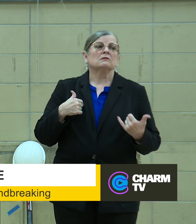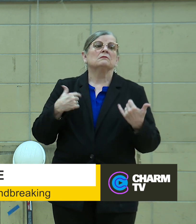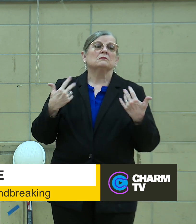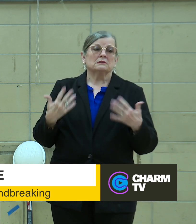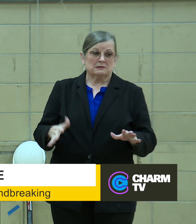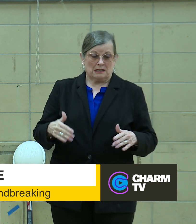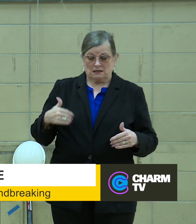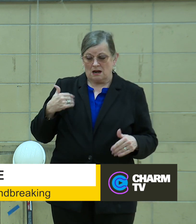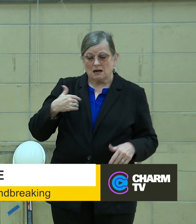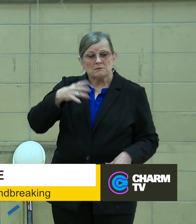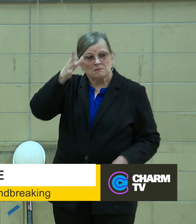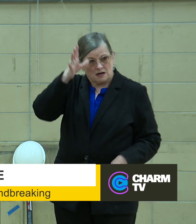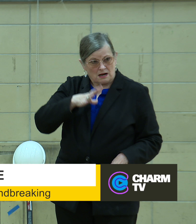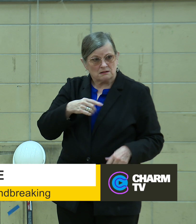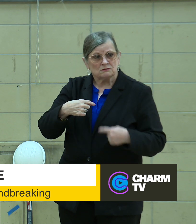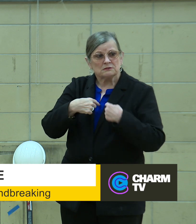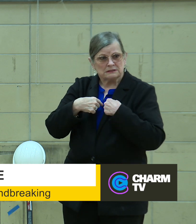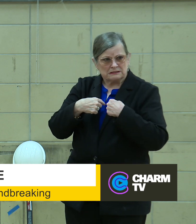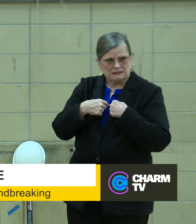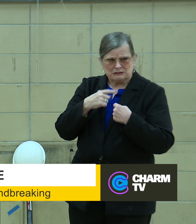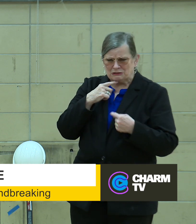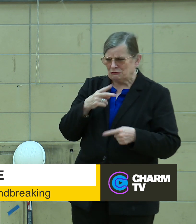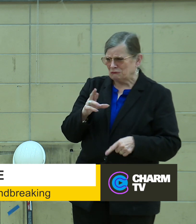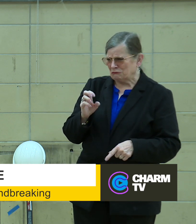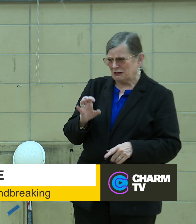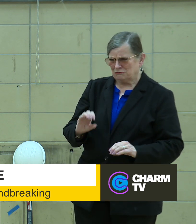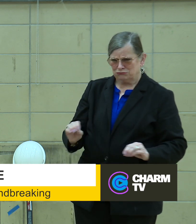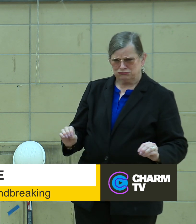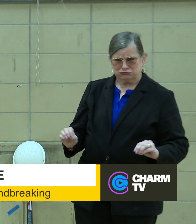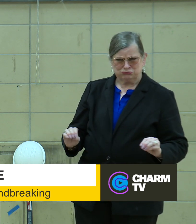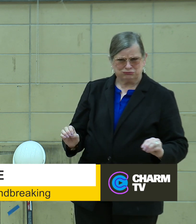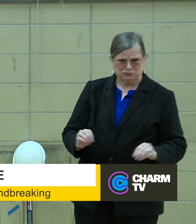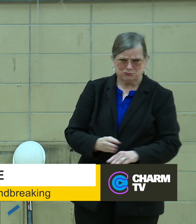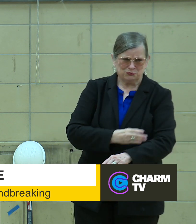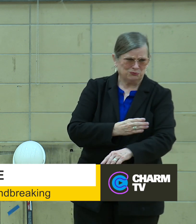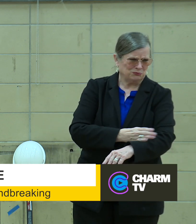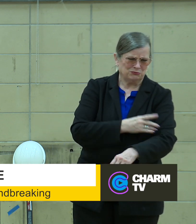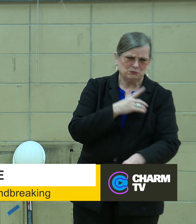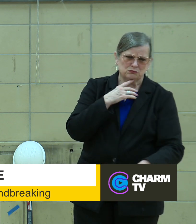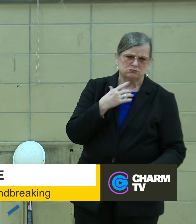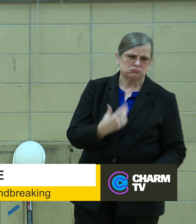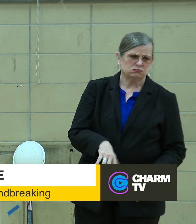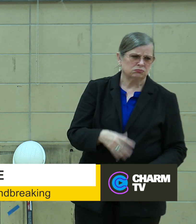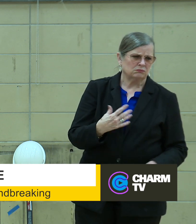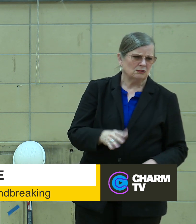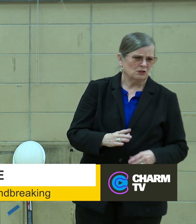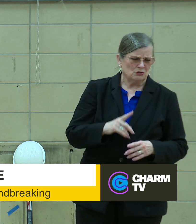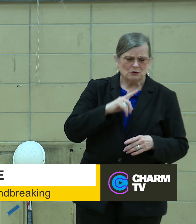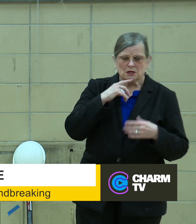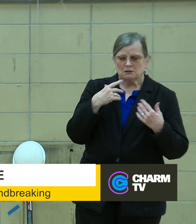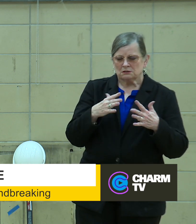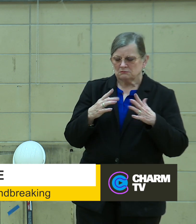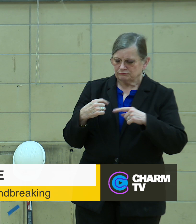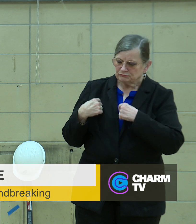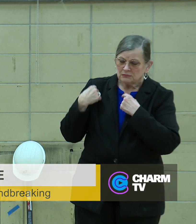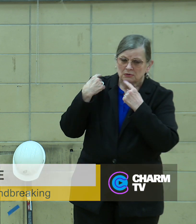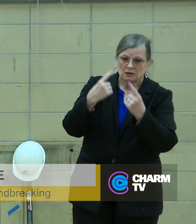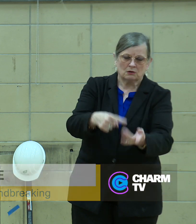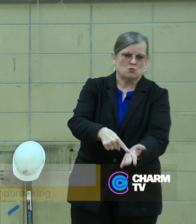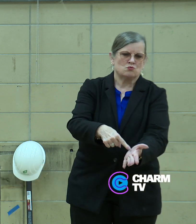young man attending this rec center after school. So it's far, far, far overdue. And I'm very excited today to get